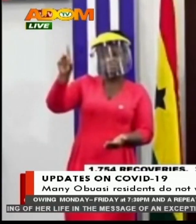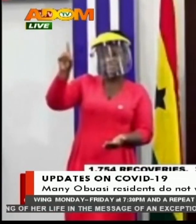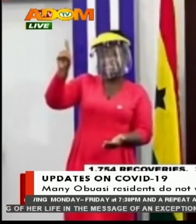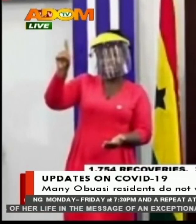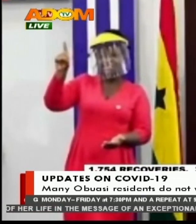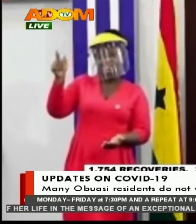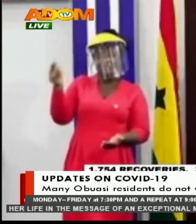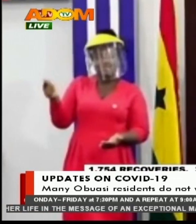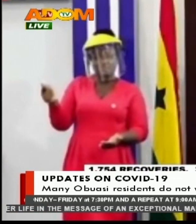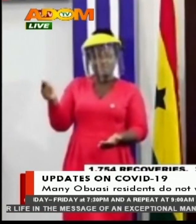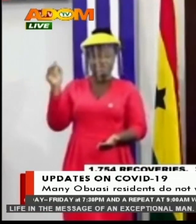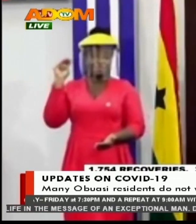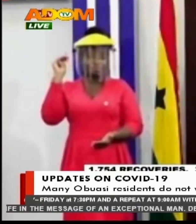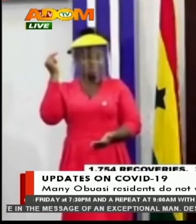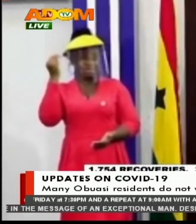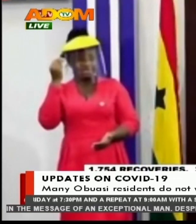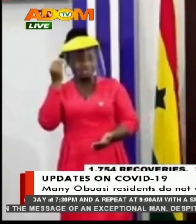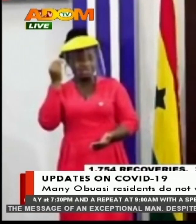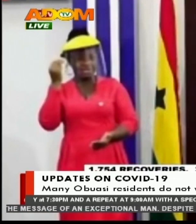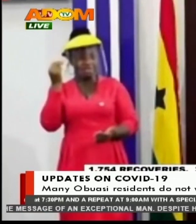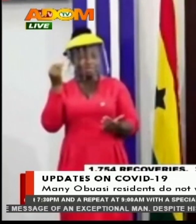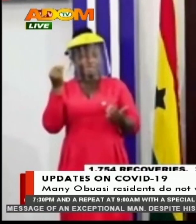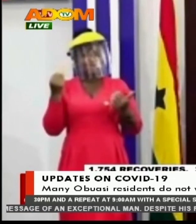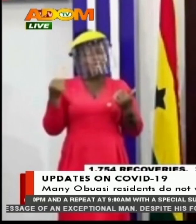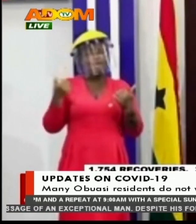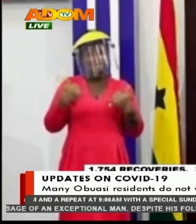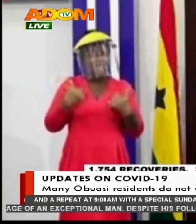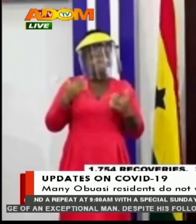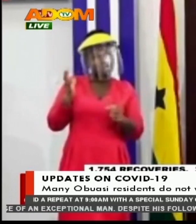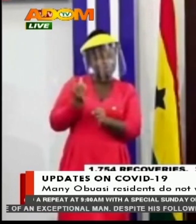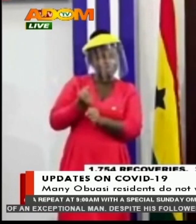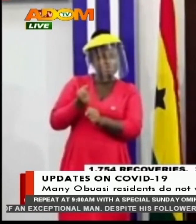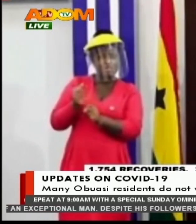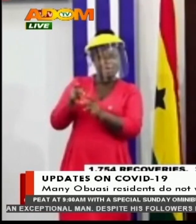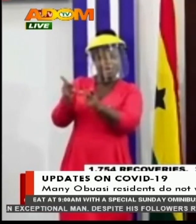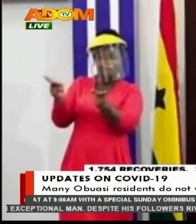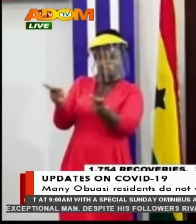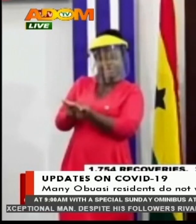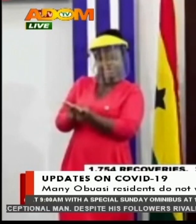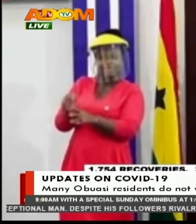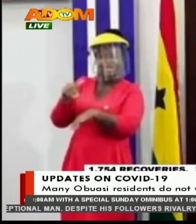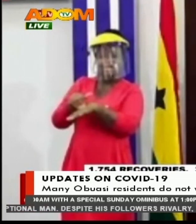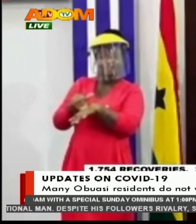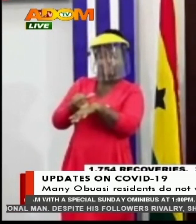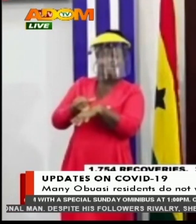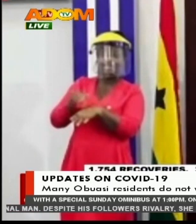was obvious is that they used to have a very high momentum, which has died down because they were not seeing the cases. So the going forward is for them to mount